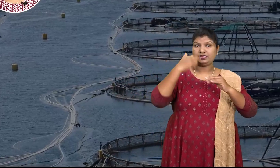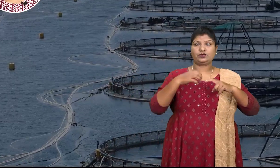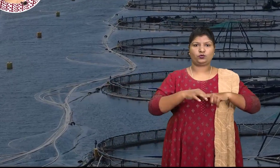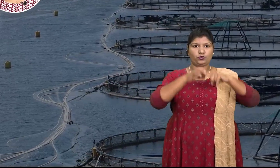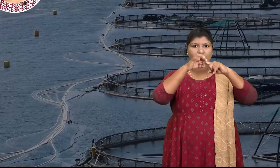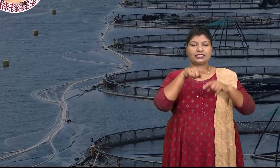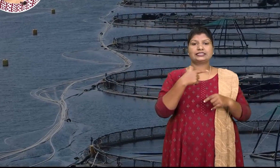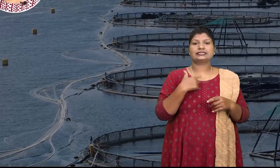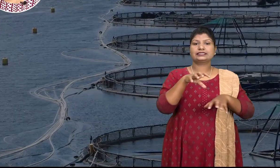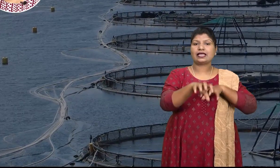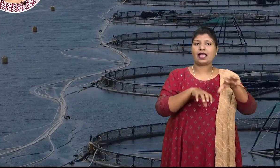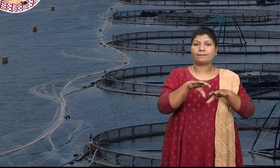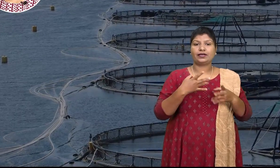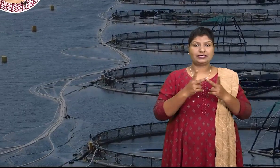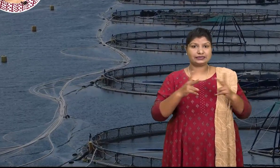protein.